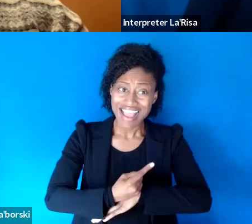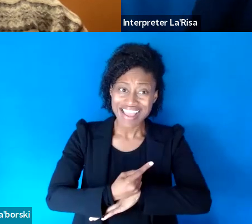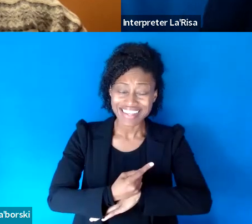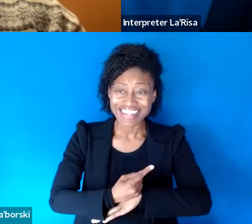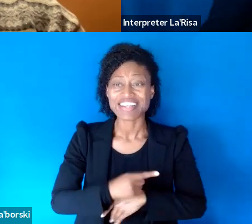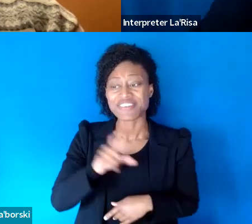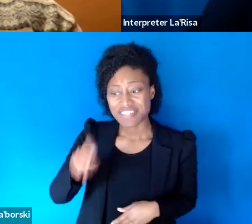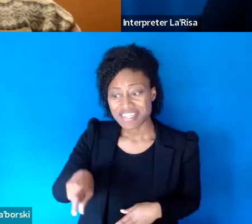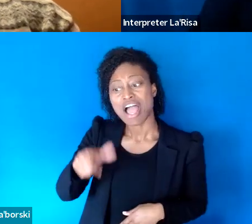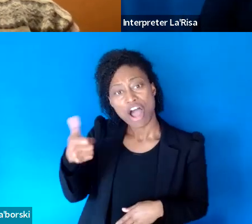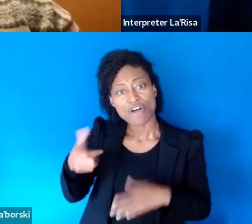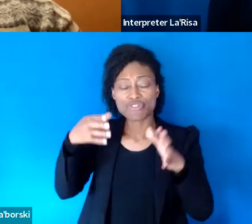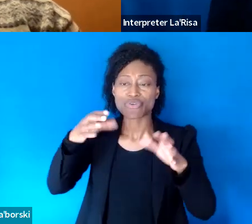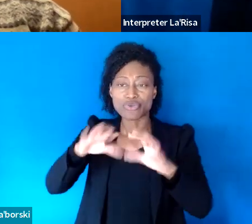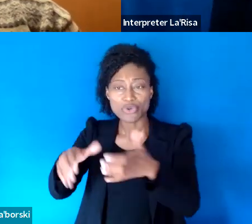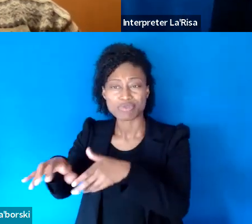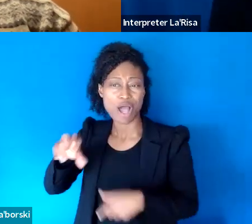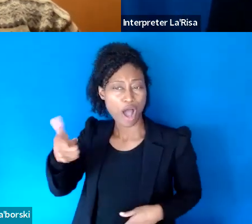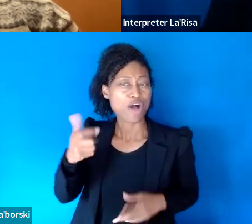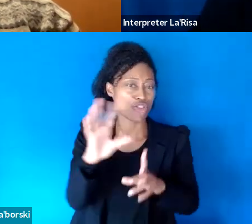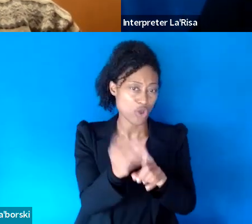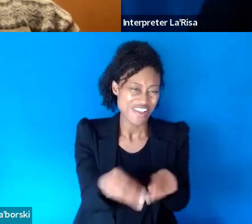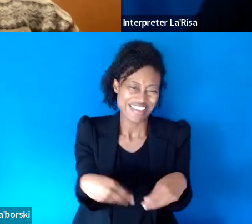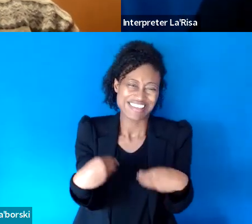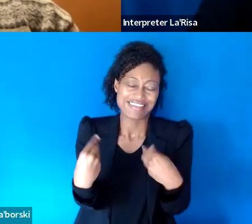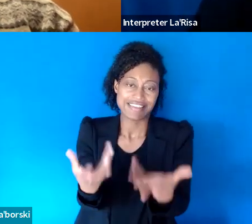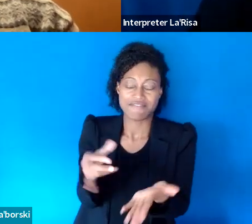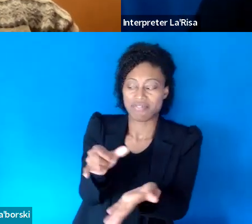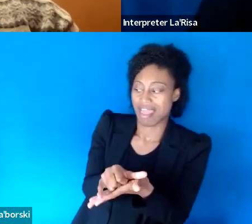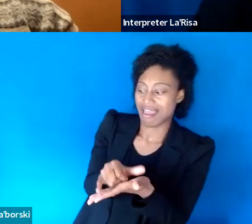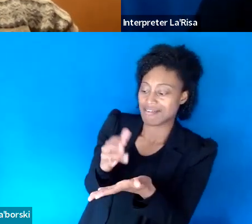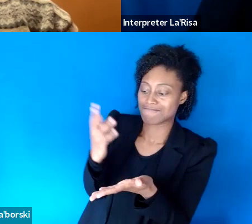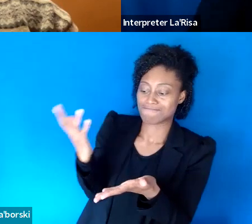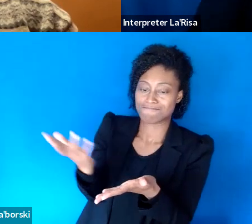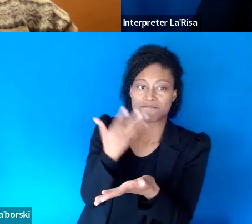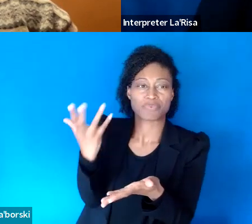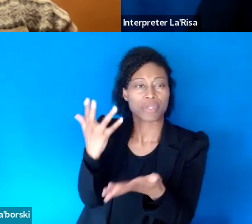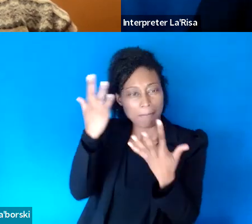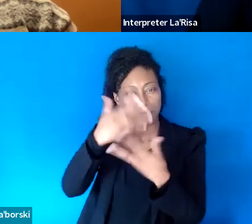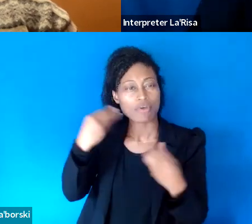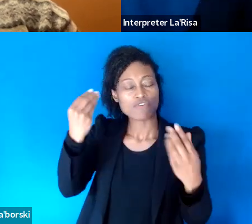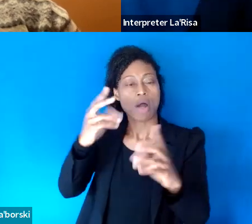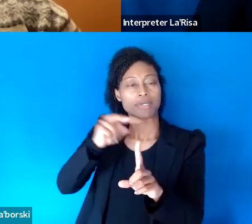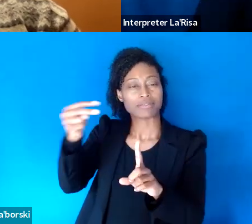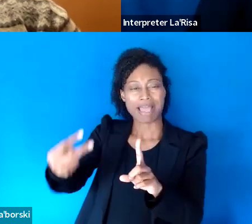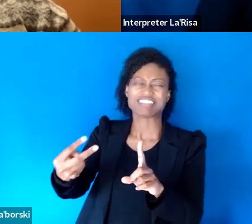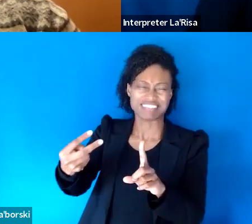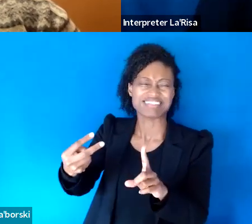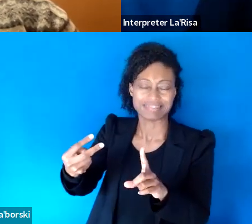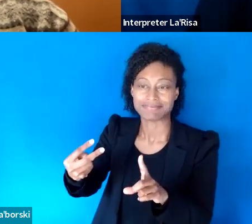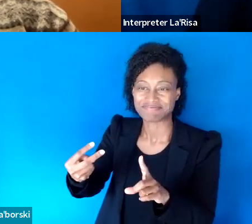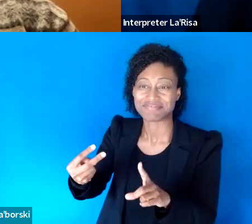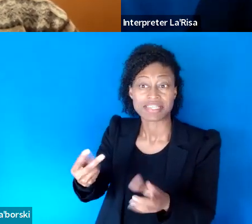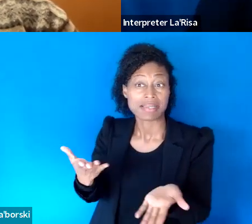to other groups, other cultures to get a beautiful perspective, I'm going to say. And it may